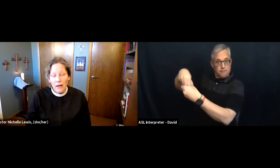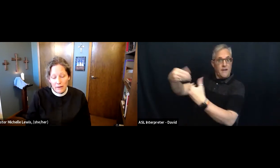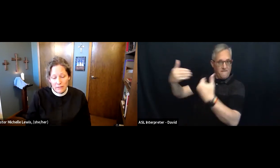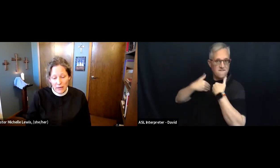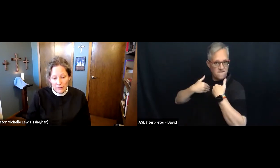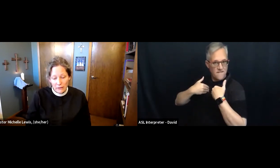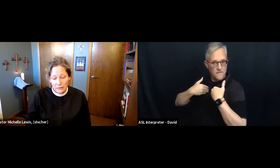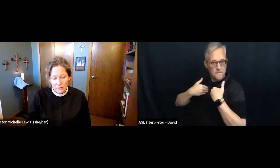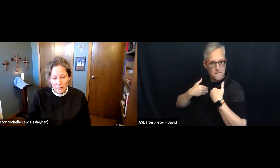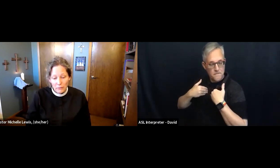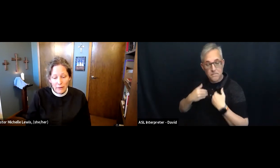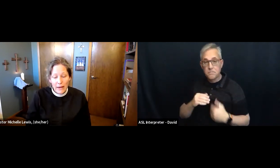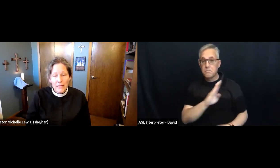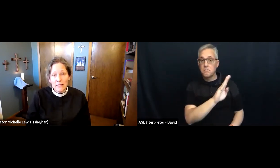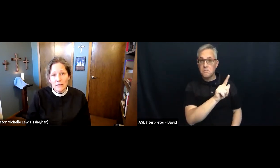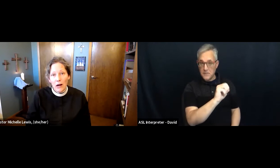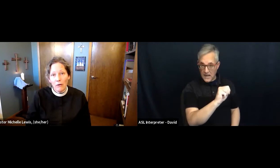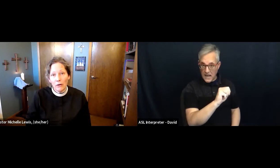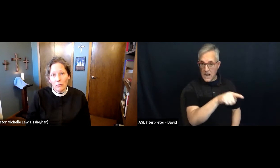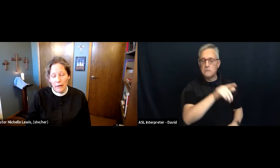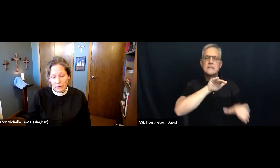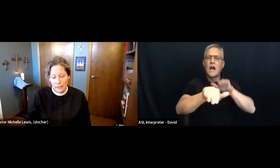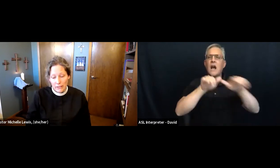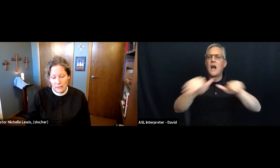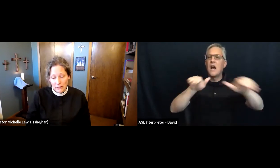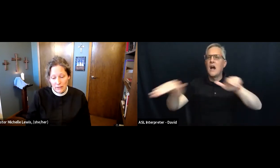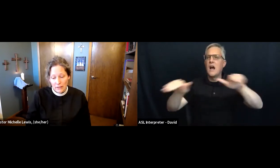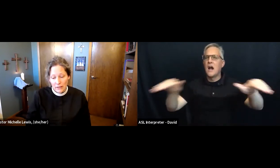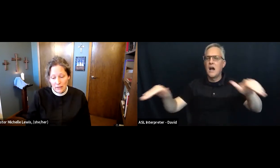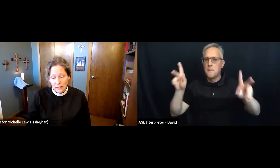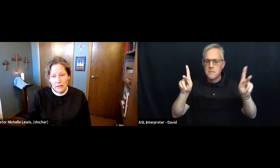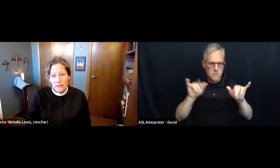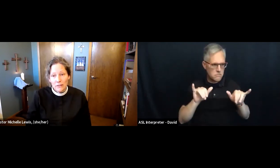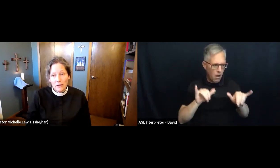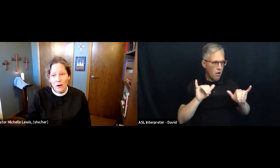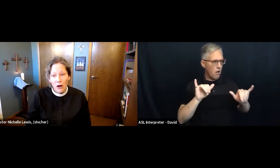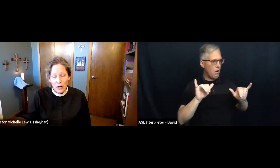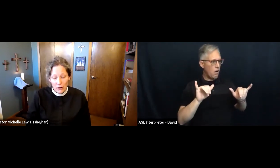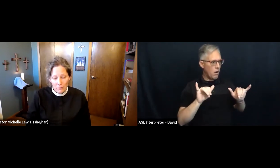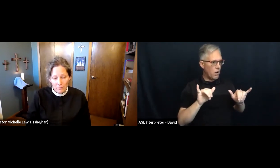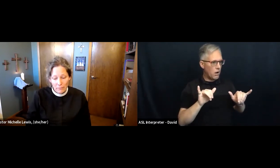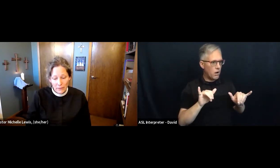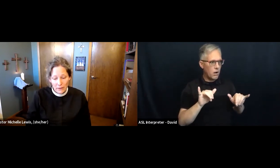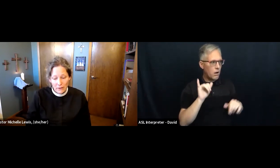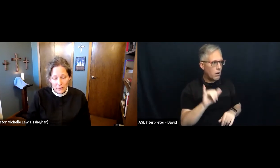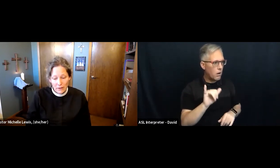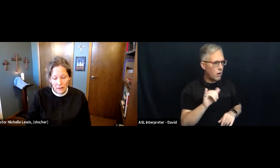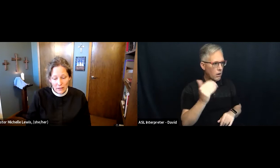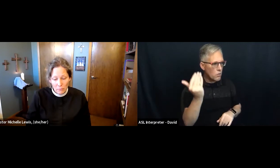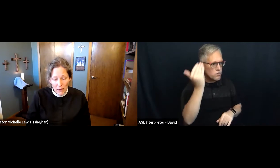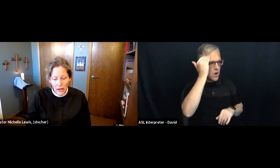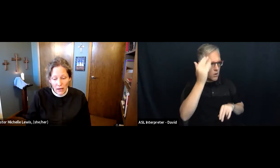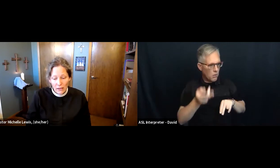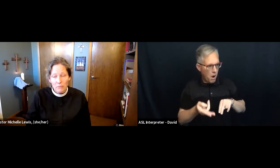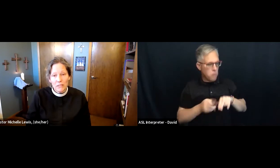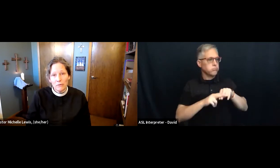Black Lives Matter raises our awareness to the harm,